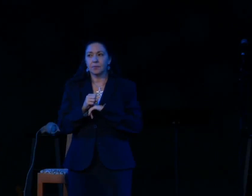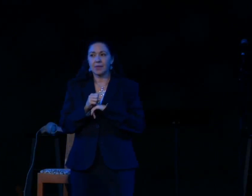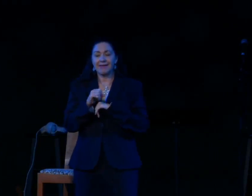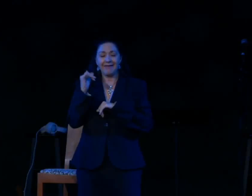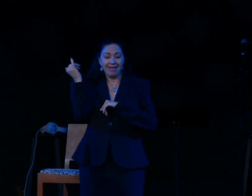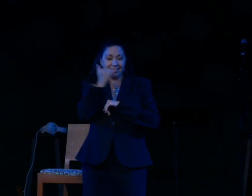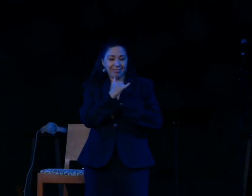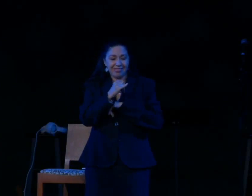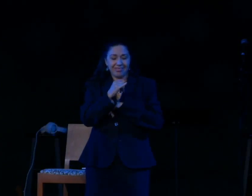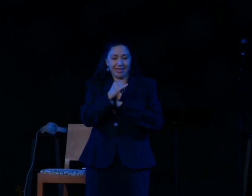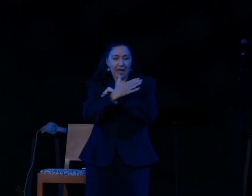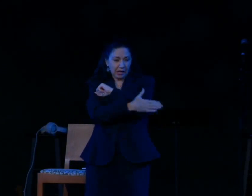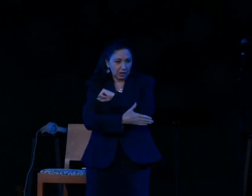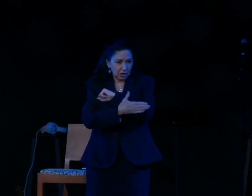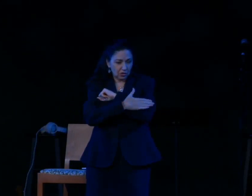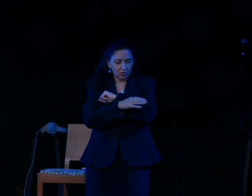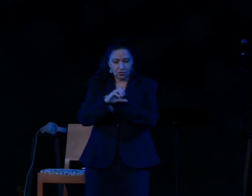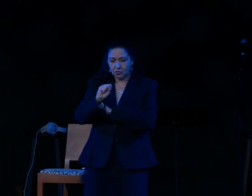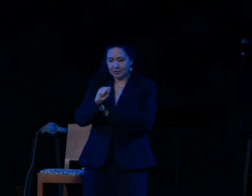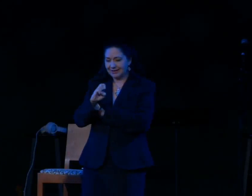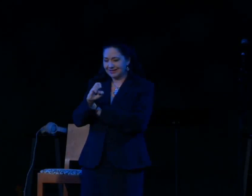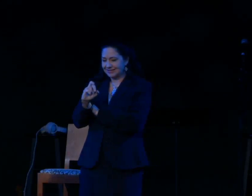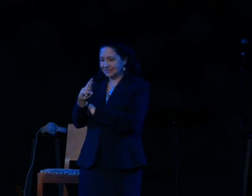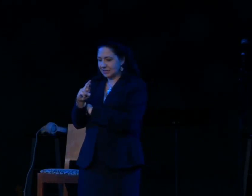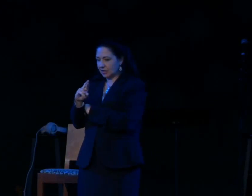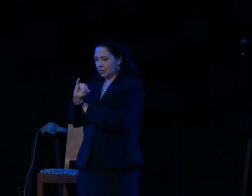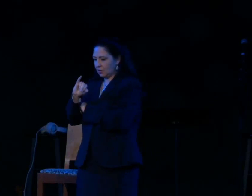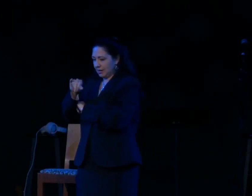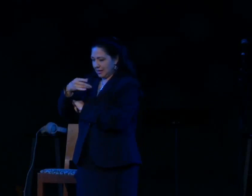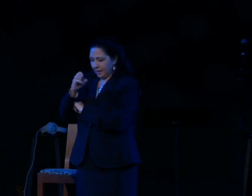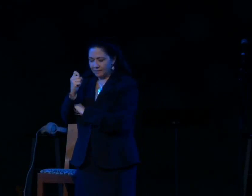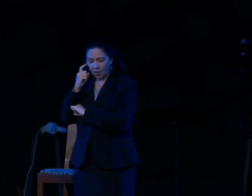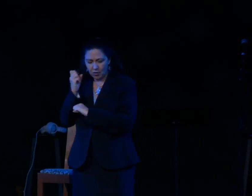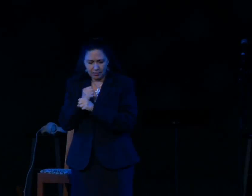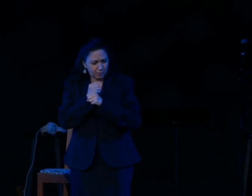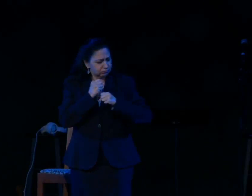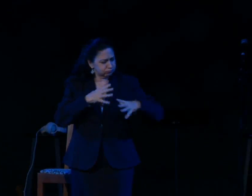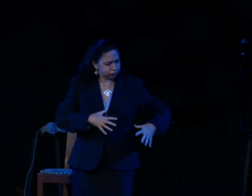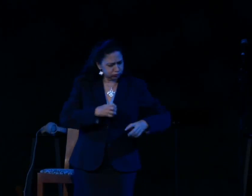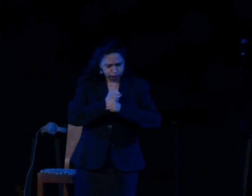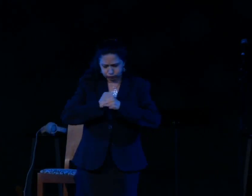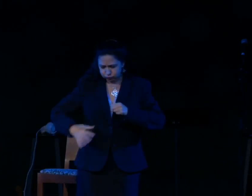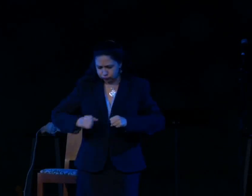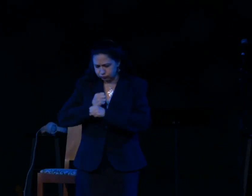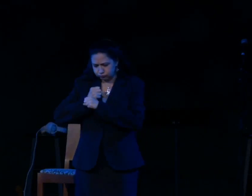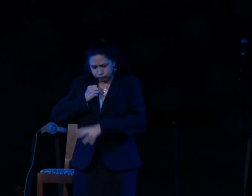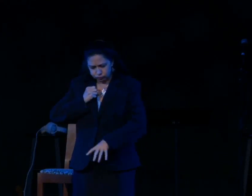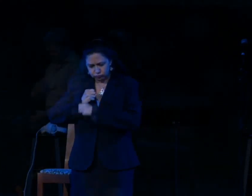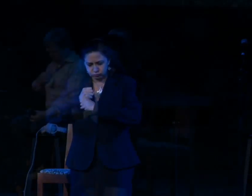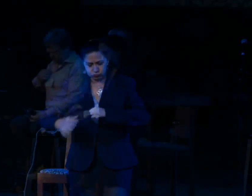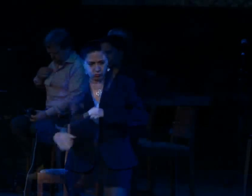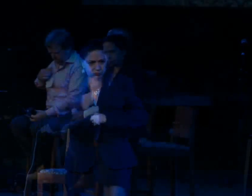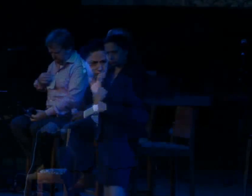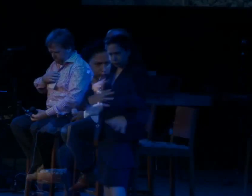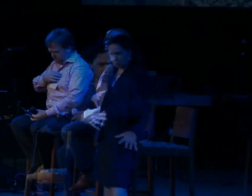His country had been bombed, was in an incredible civil war.